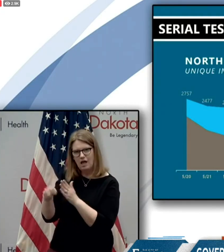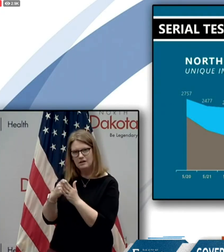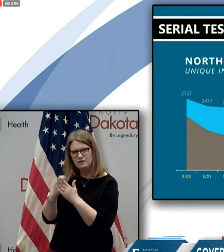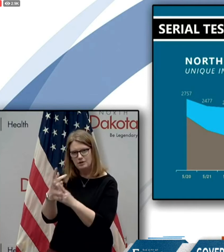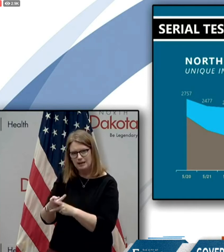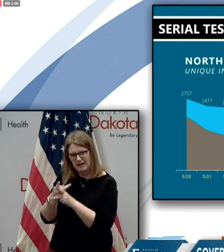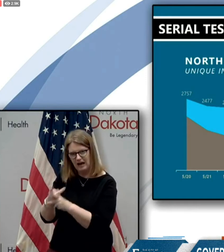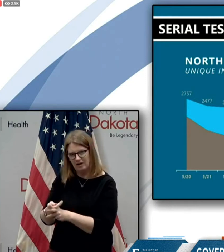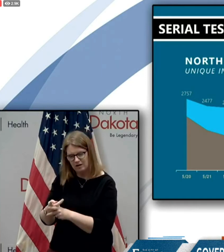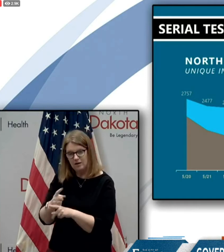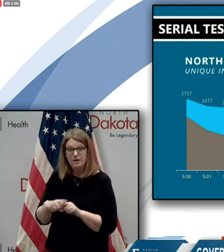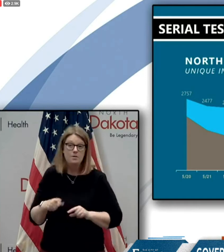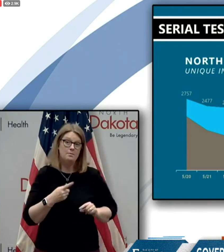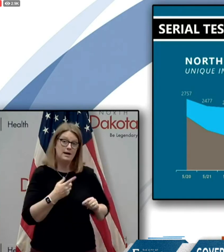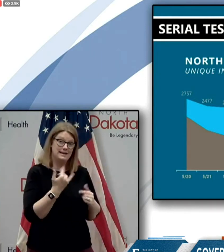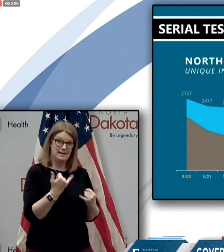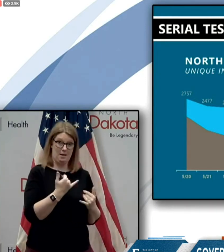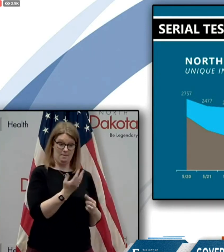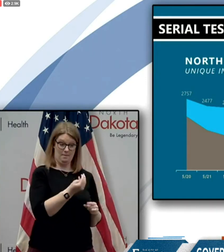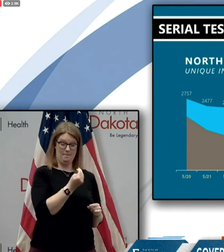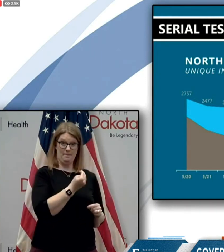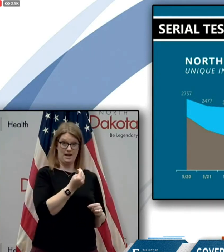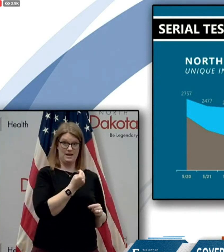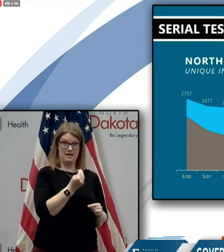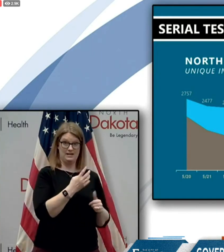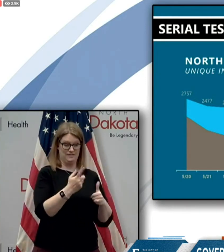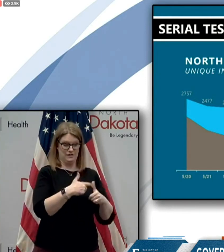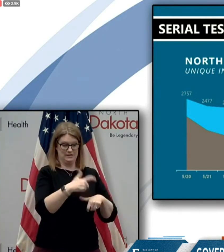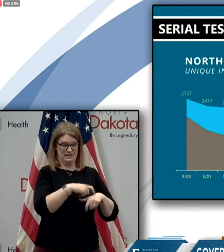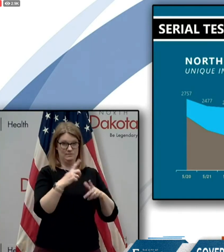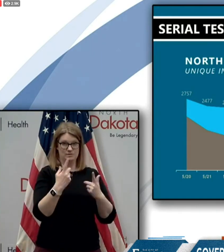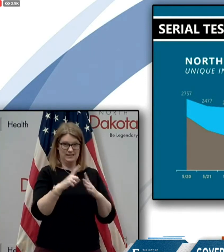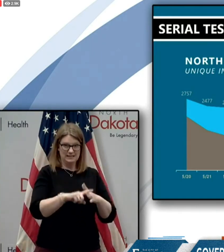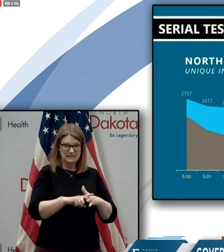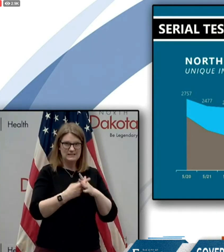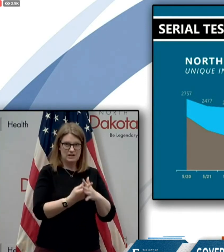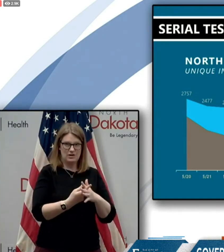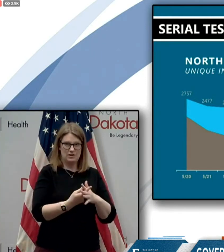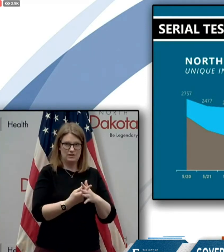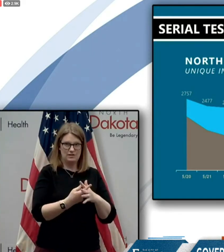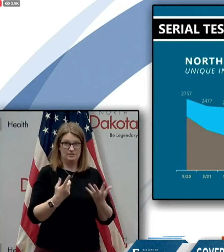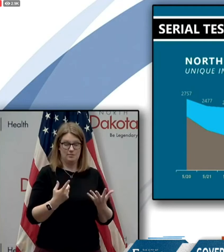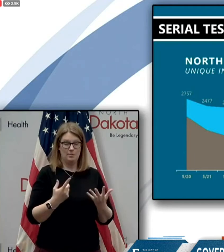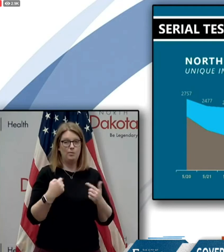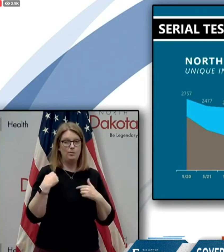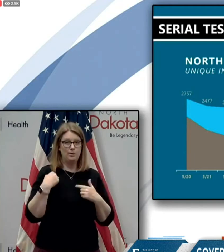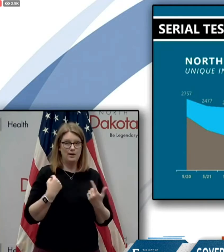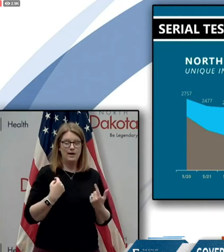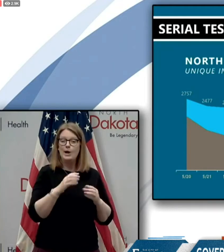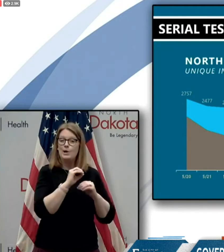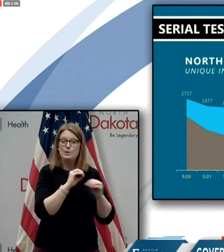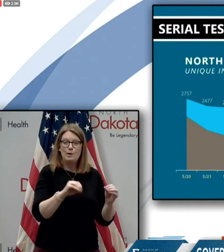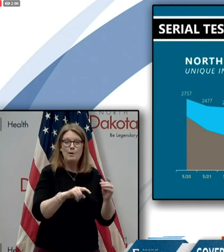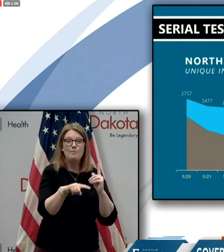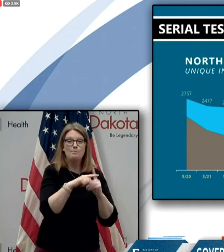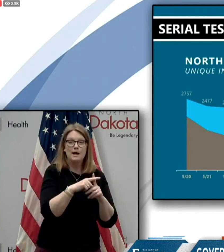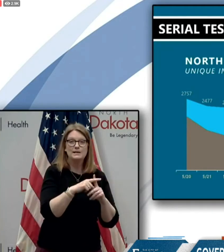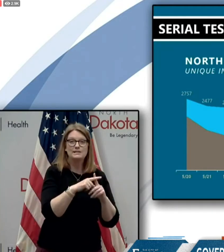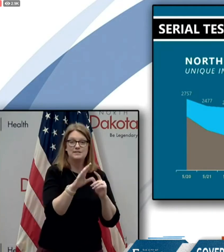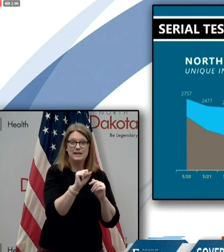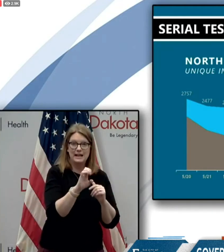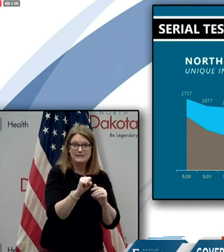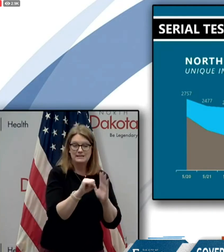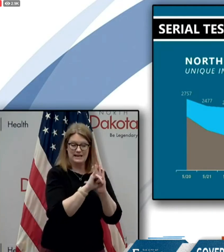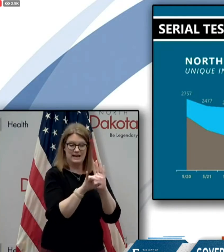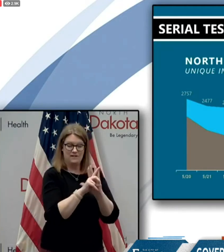results, for the first time since we began serial testing, there were no positive cases were identified in either long-term